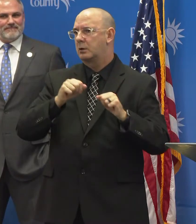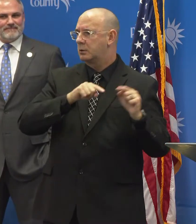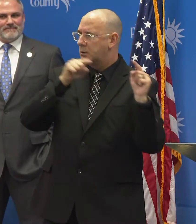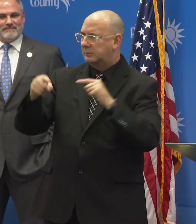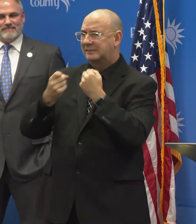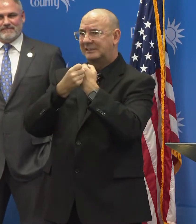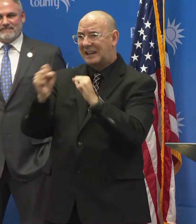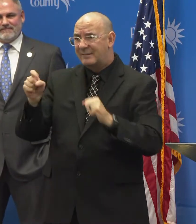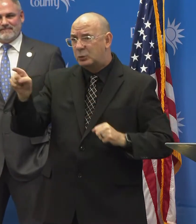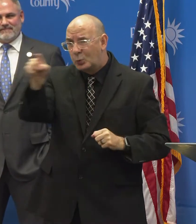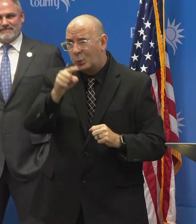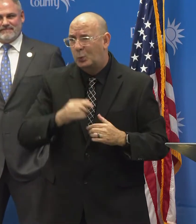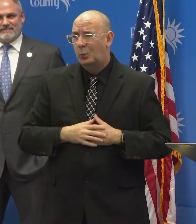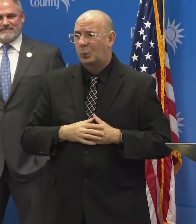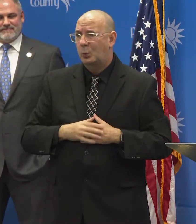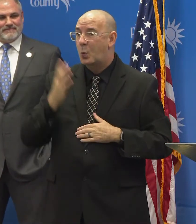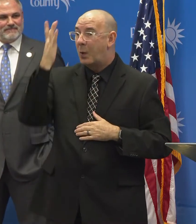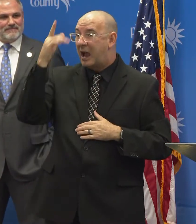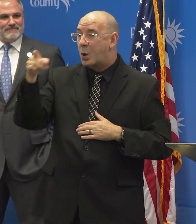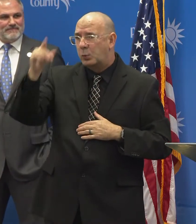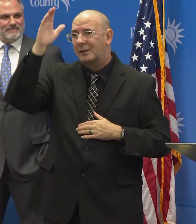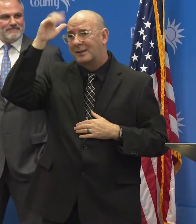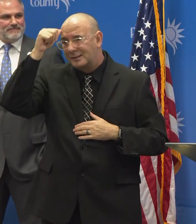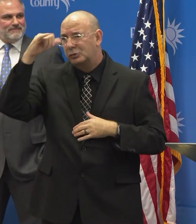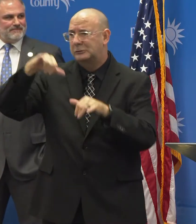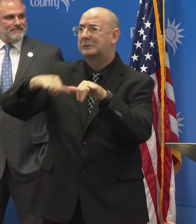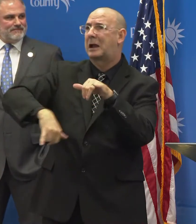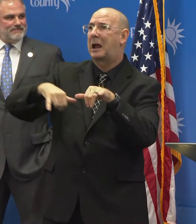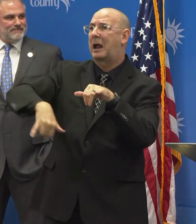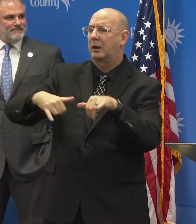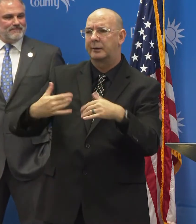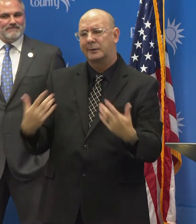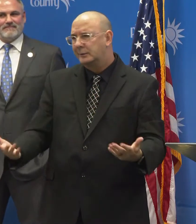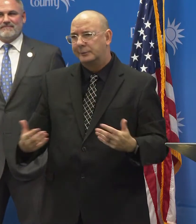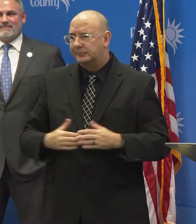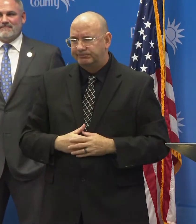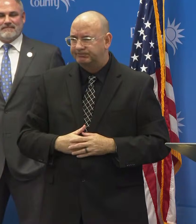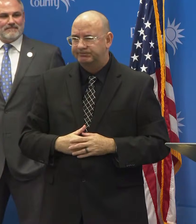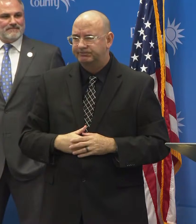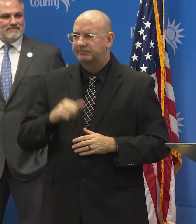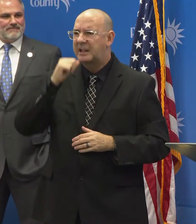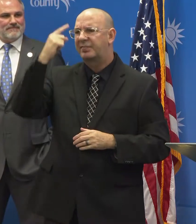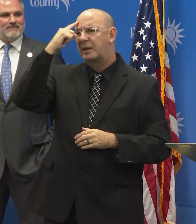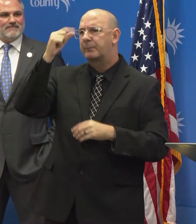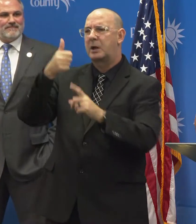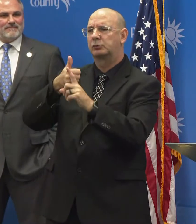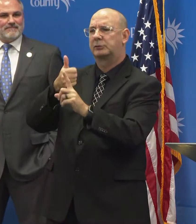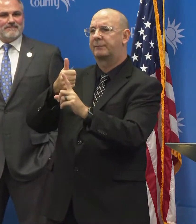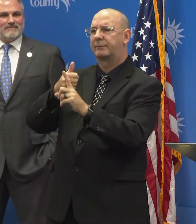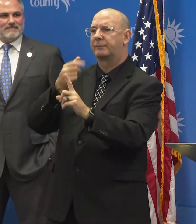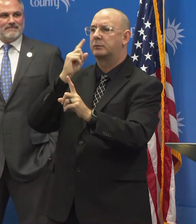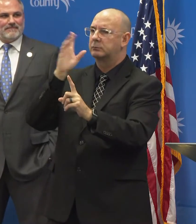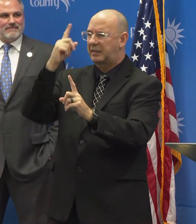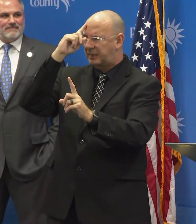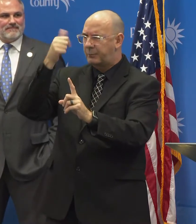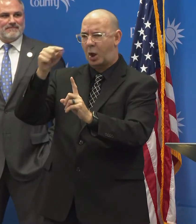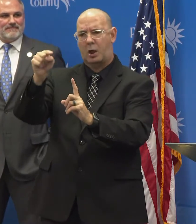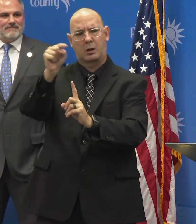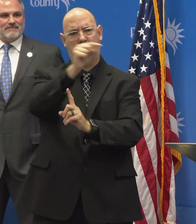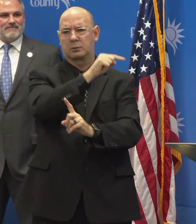heed these warnings. It is not just about the safety of you and your family, it is about the safety of everyone that is